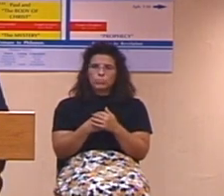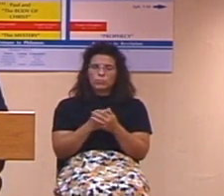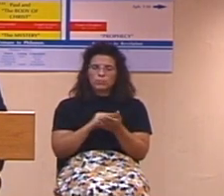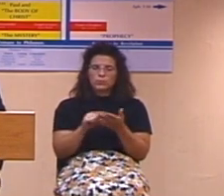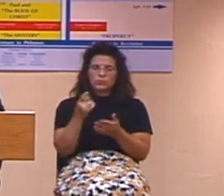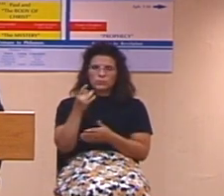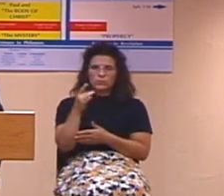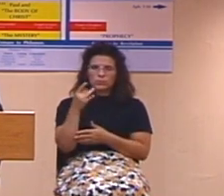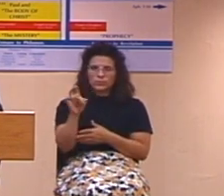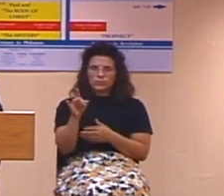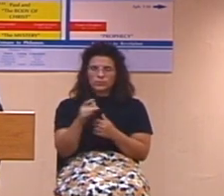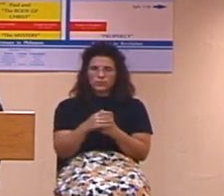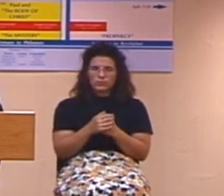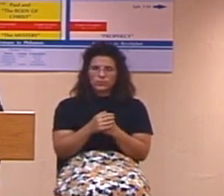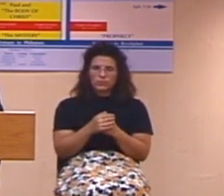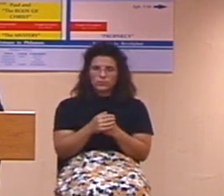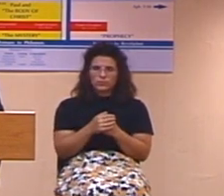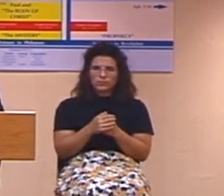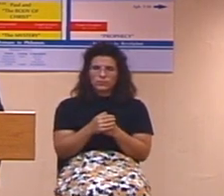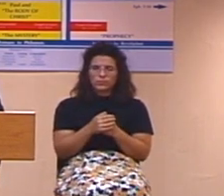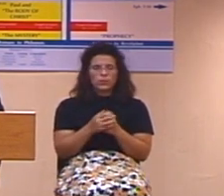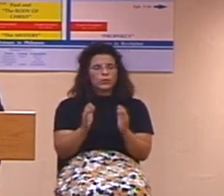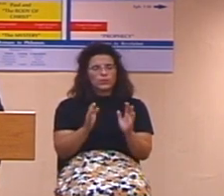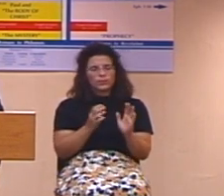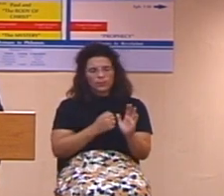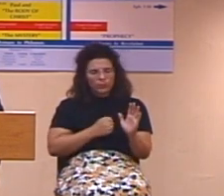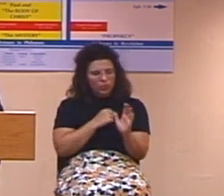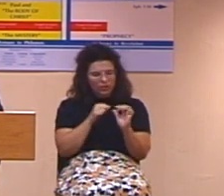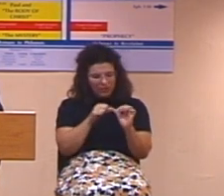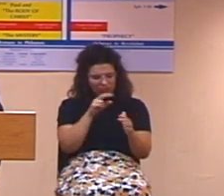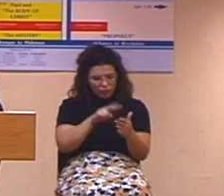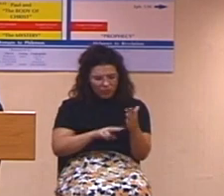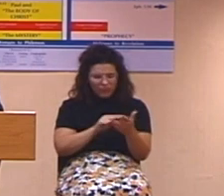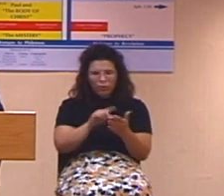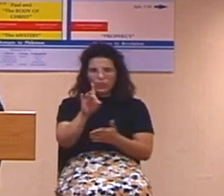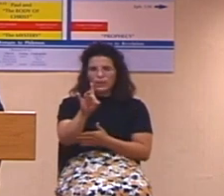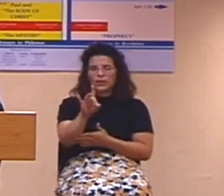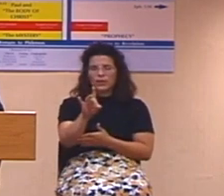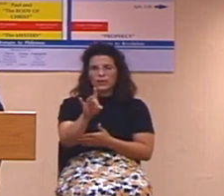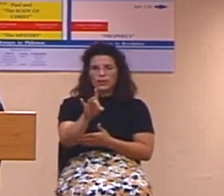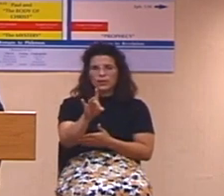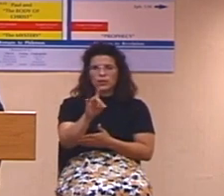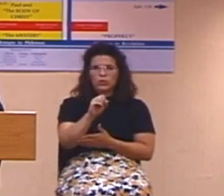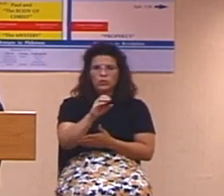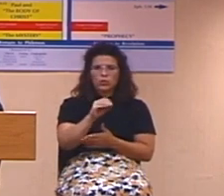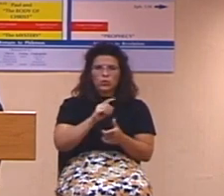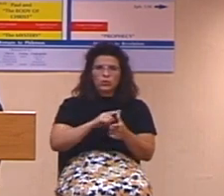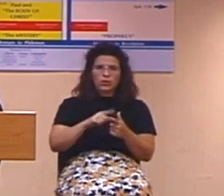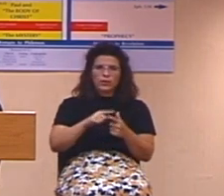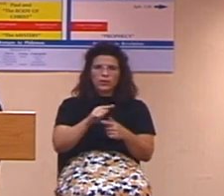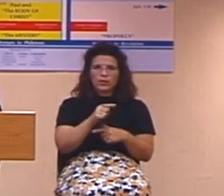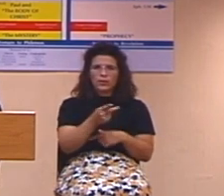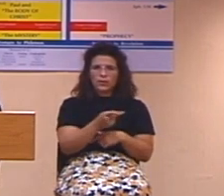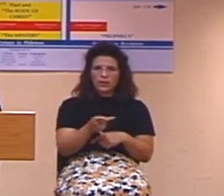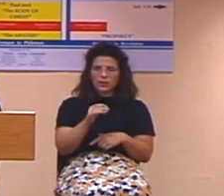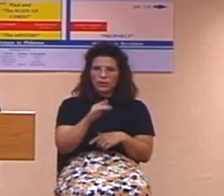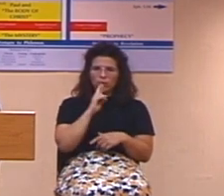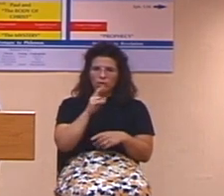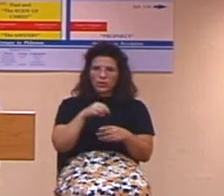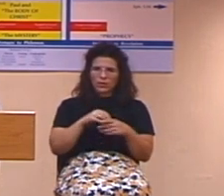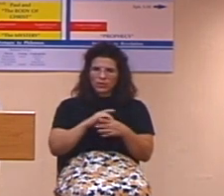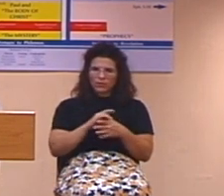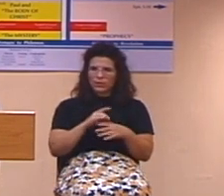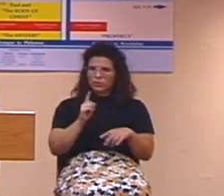Verse 18. Well, I'm sorry, keep reading down. Verse 8. So then they that are in the flesh cannot what?